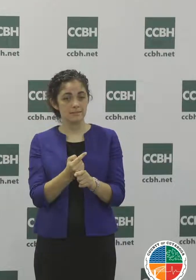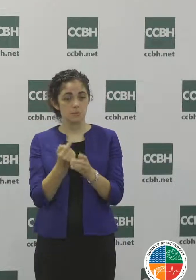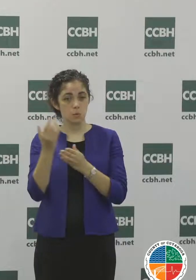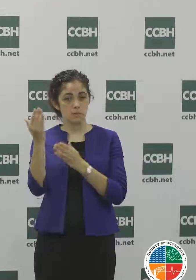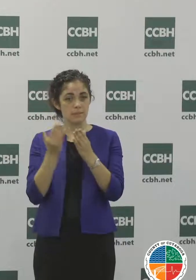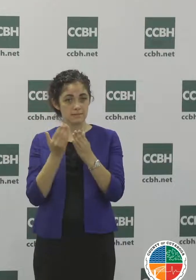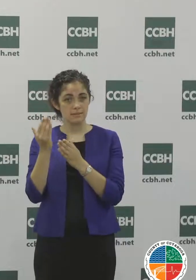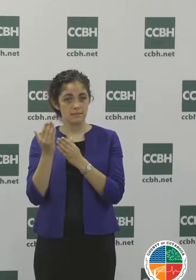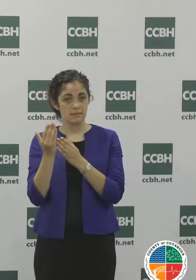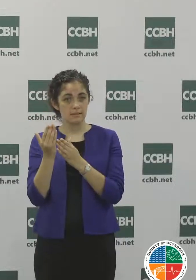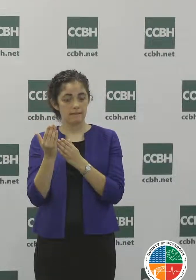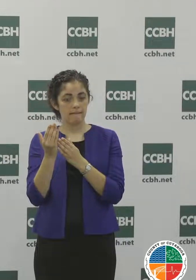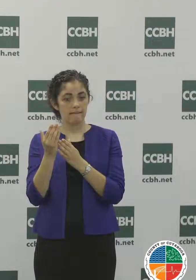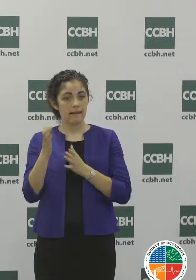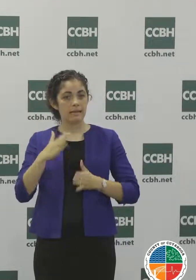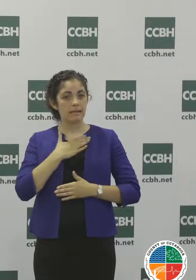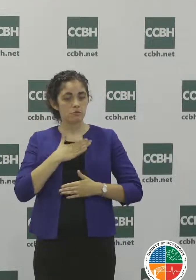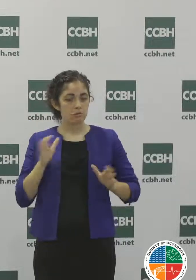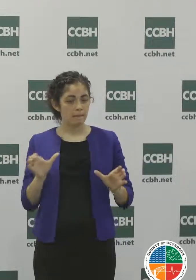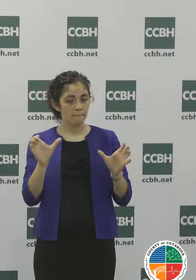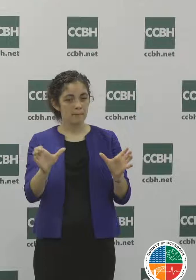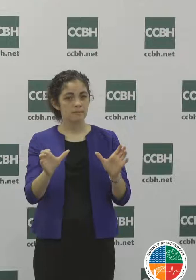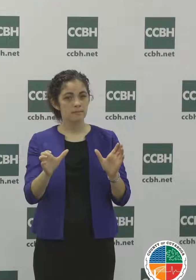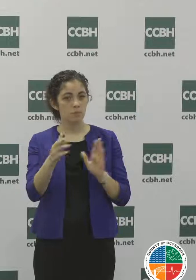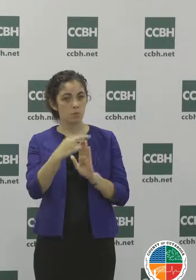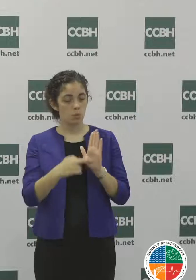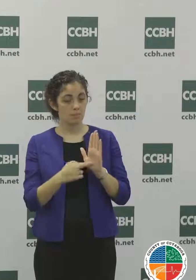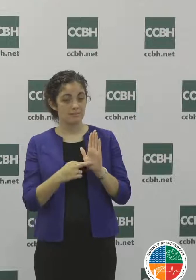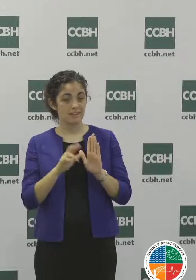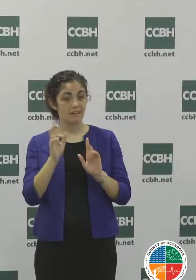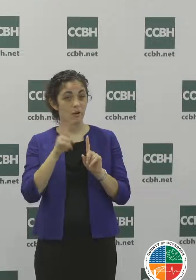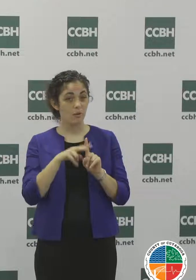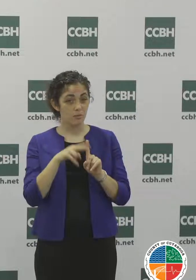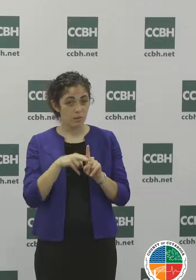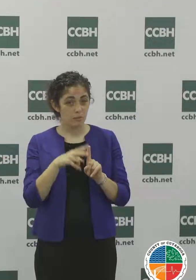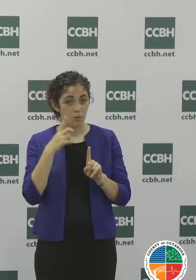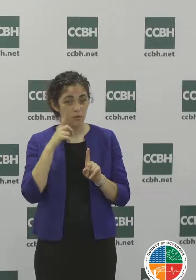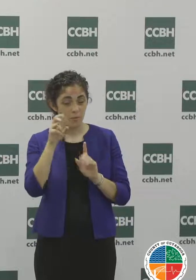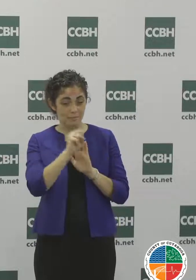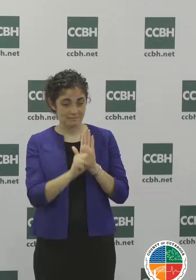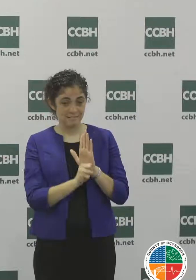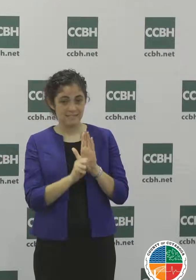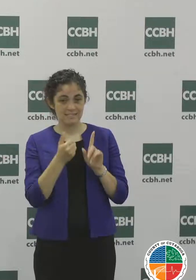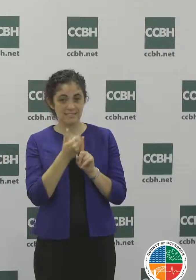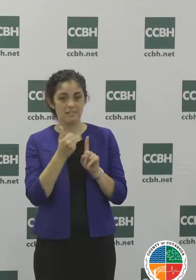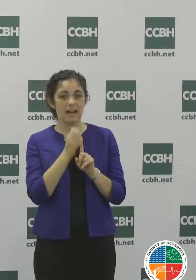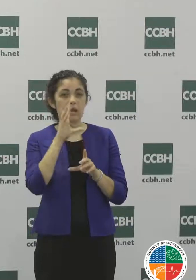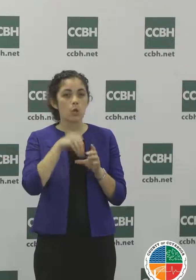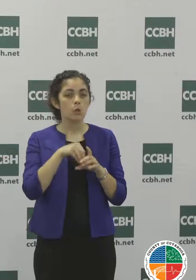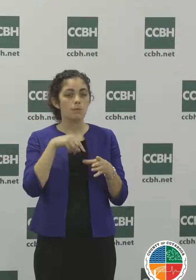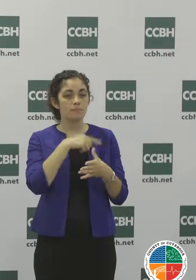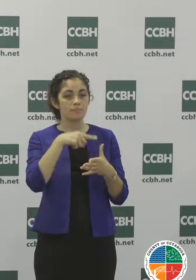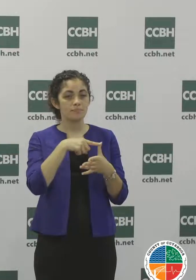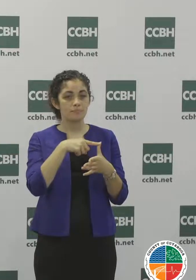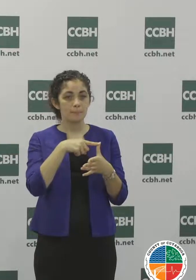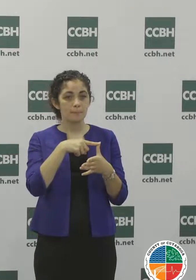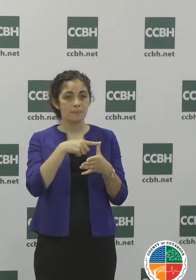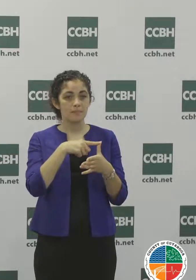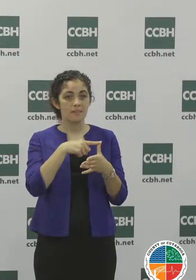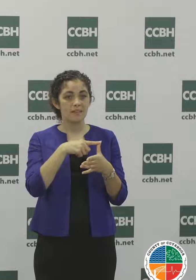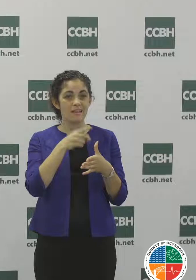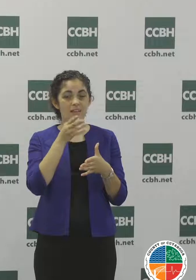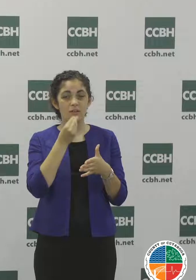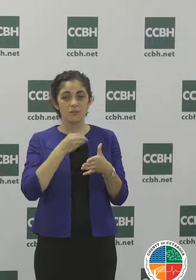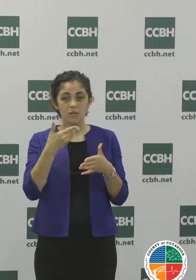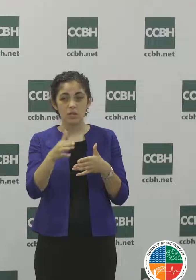service and entertainment guidelines that are applicable in the guidance from the state. These include venues like